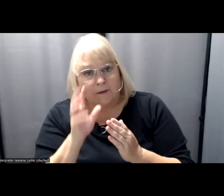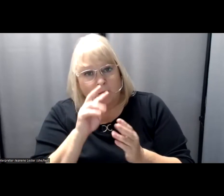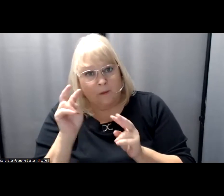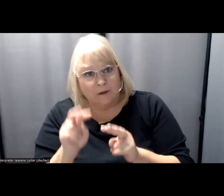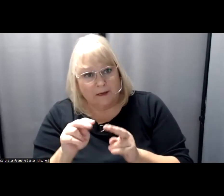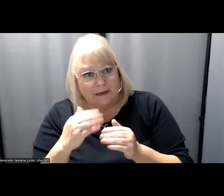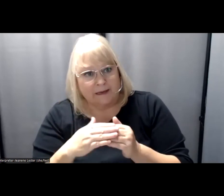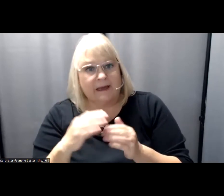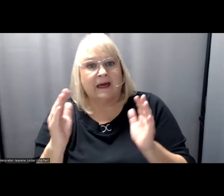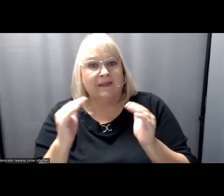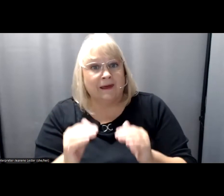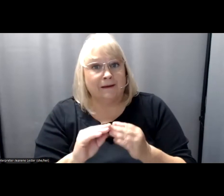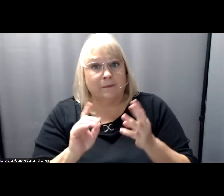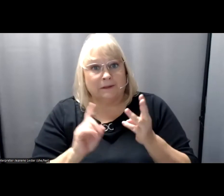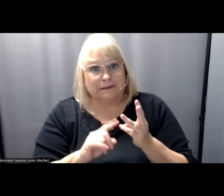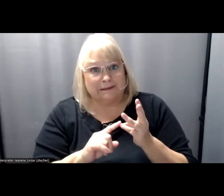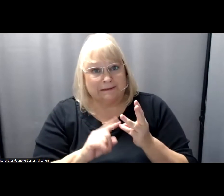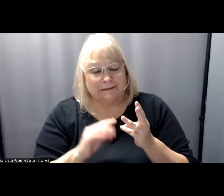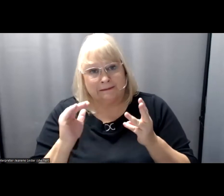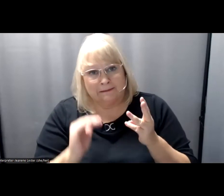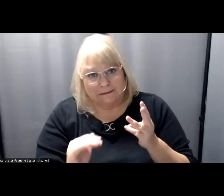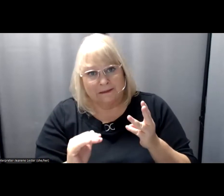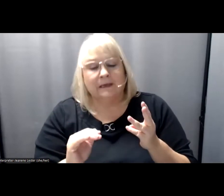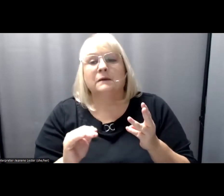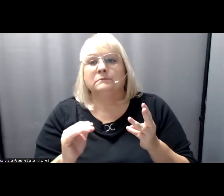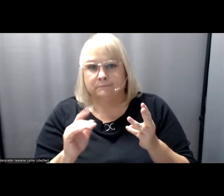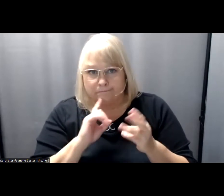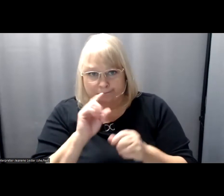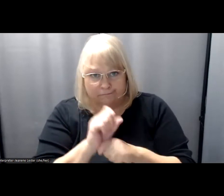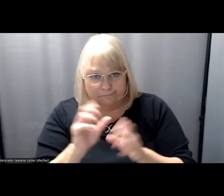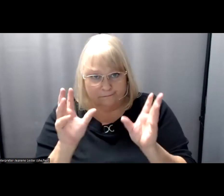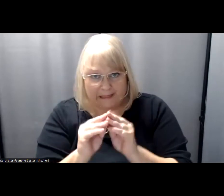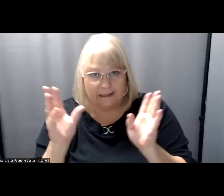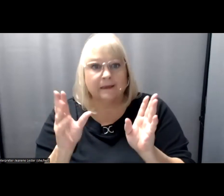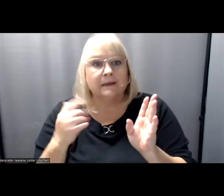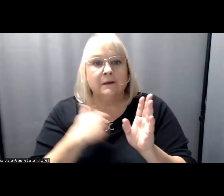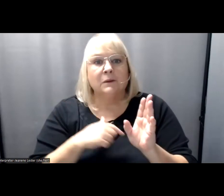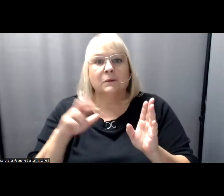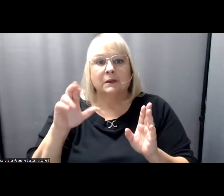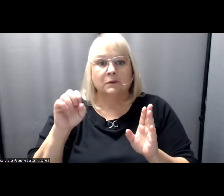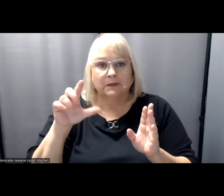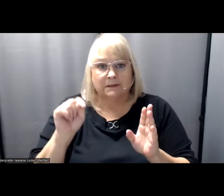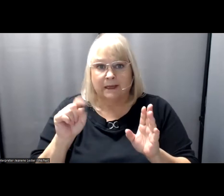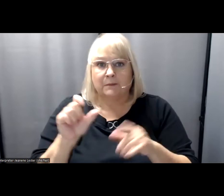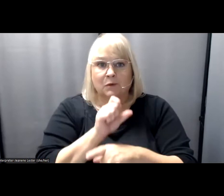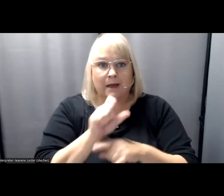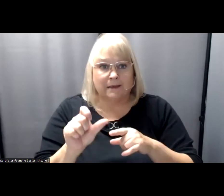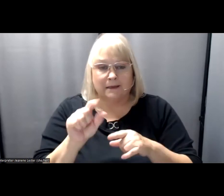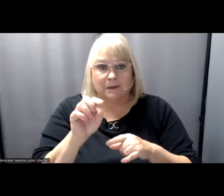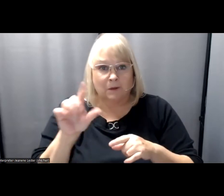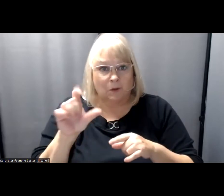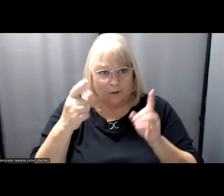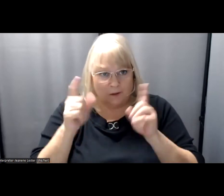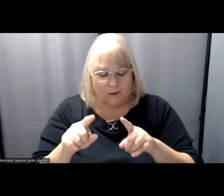at that. Step number 6. Then we actually have the meeting where we reset and practice the tools we've agreed to.